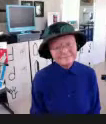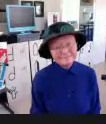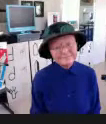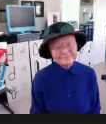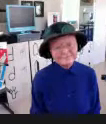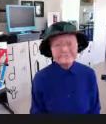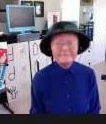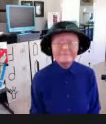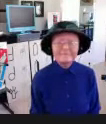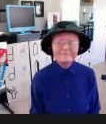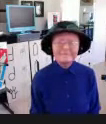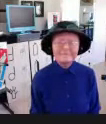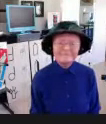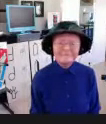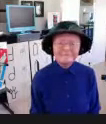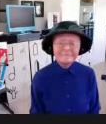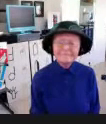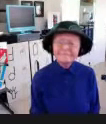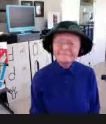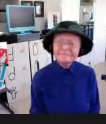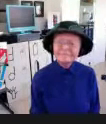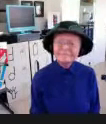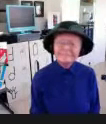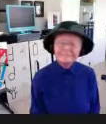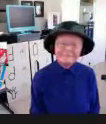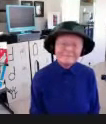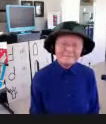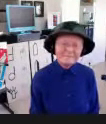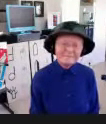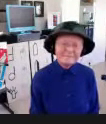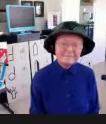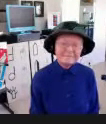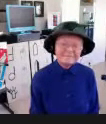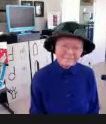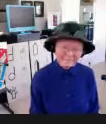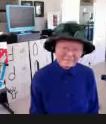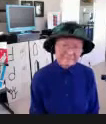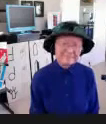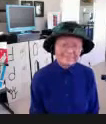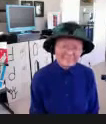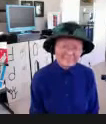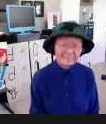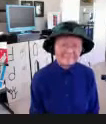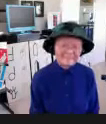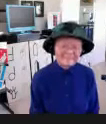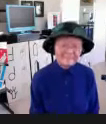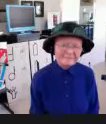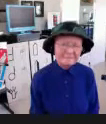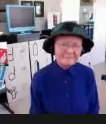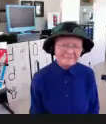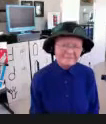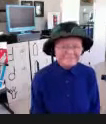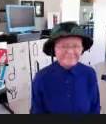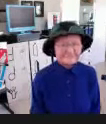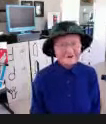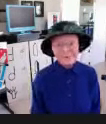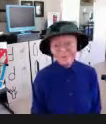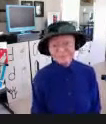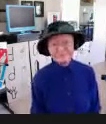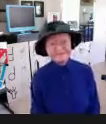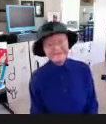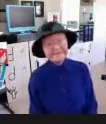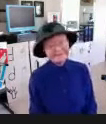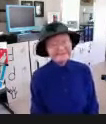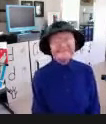with, but it's not easy to get these concepts in pictures. So this is supposed to be the past. So we have all the years